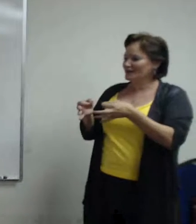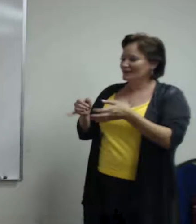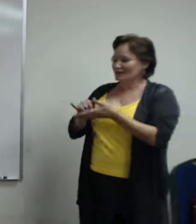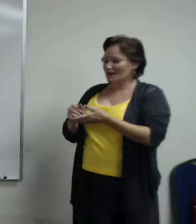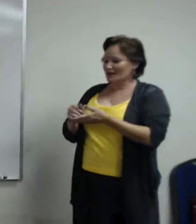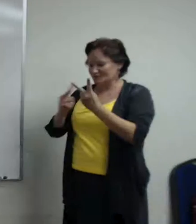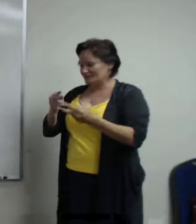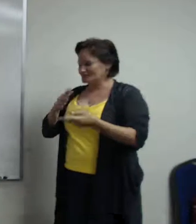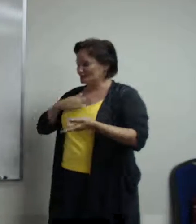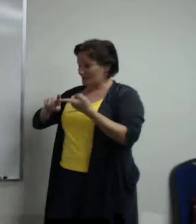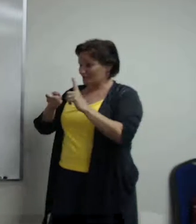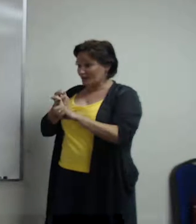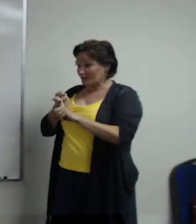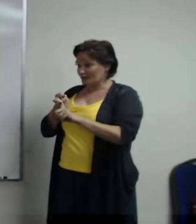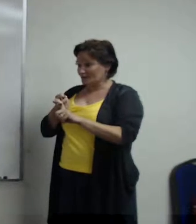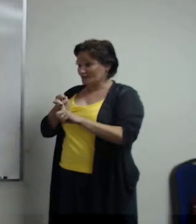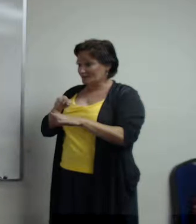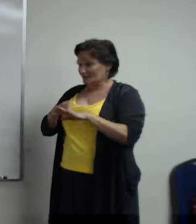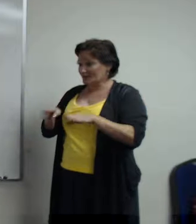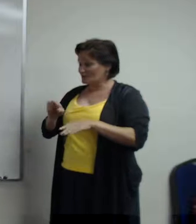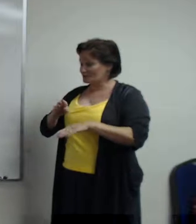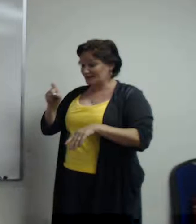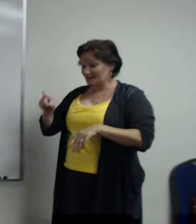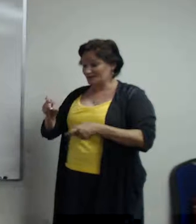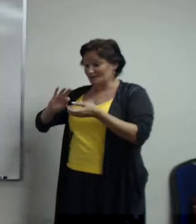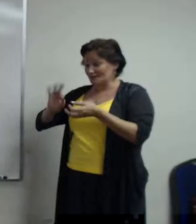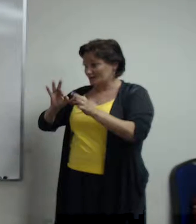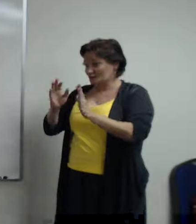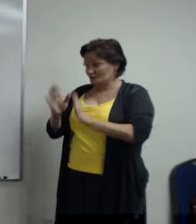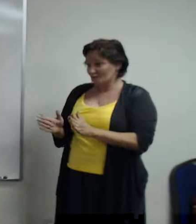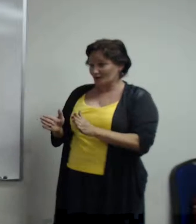explained that I was visiting my friend, that I don't need an interpreter.